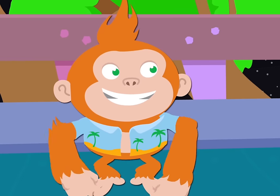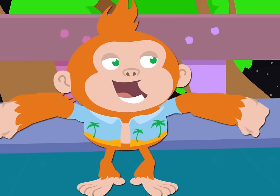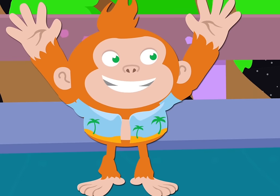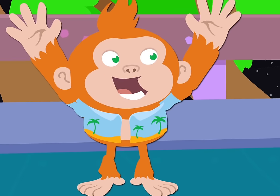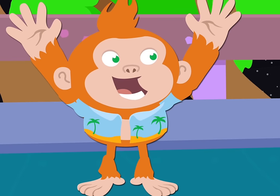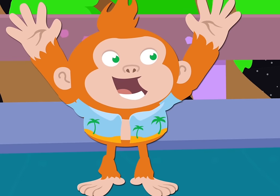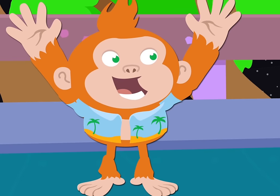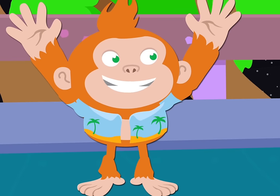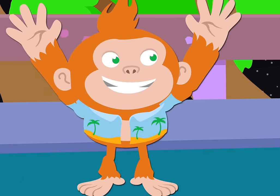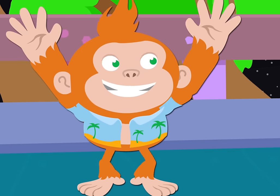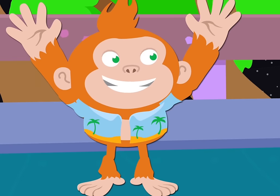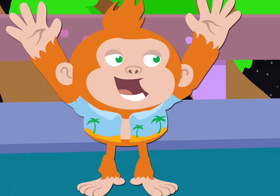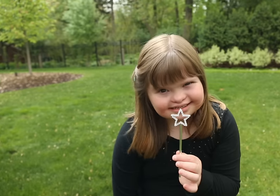a star.